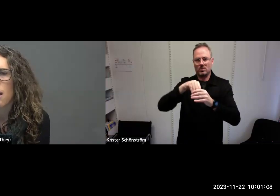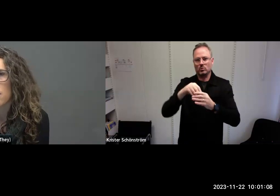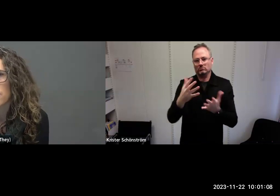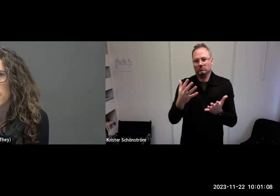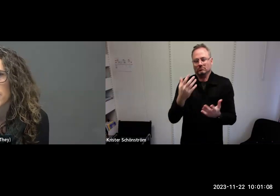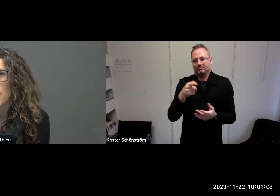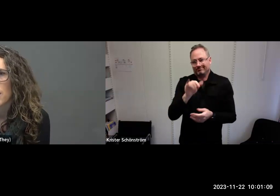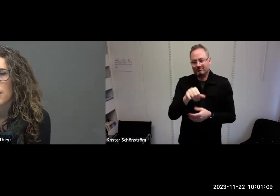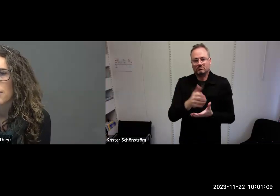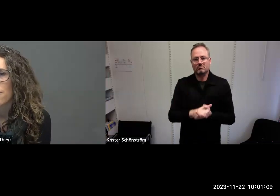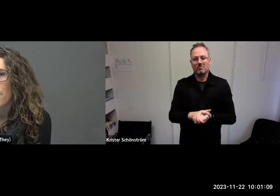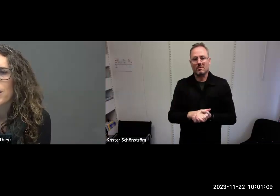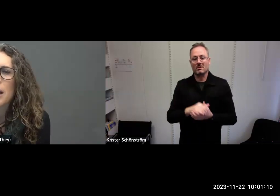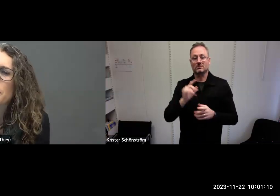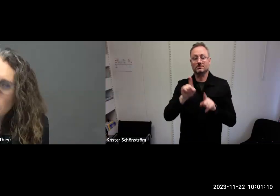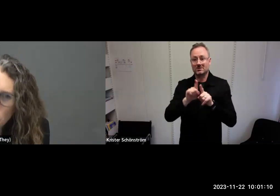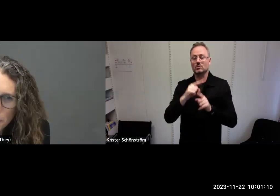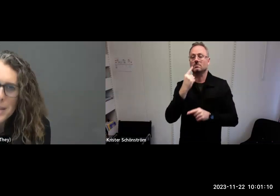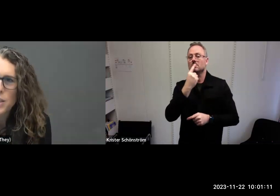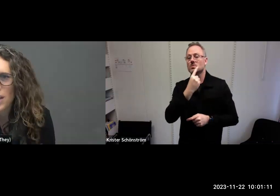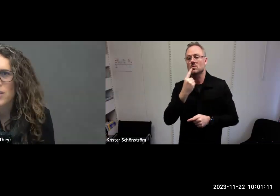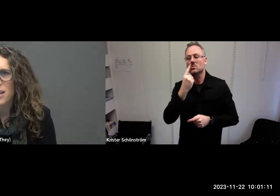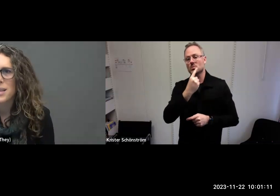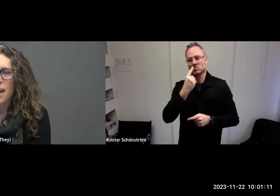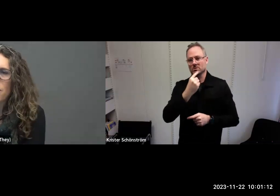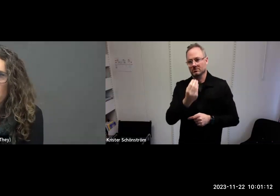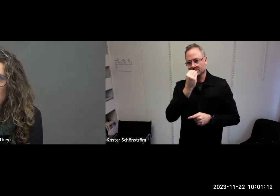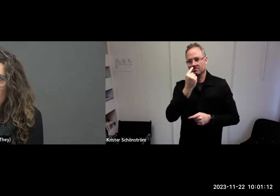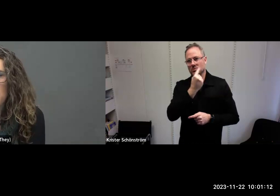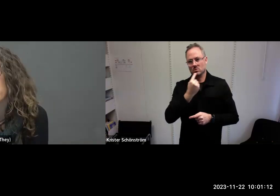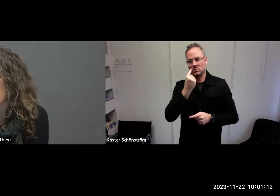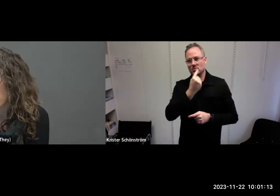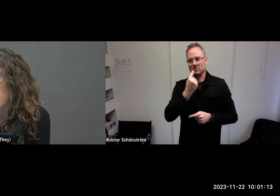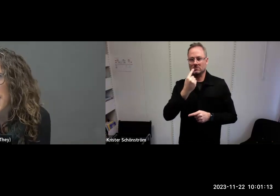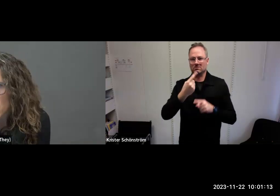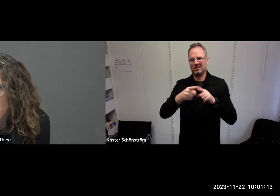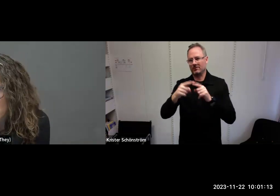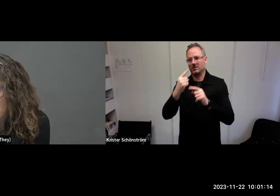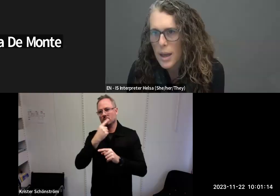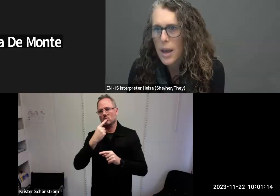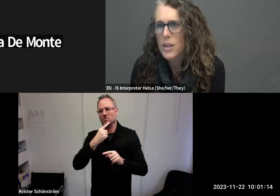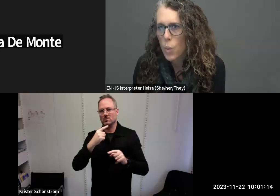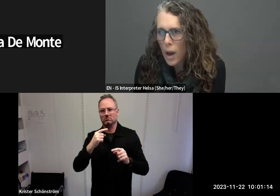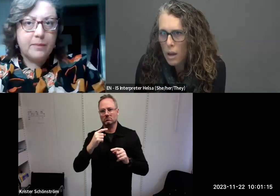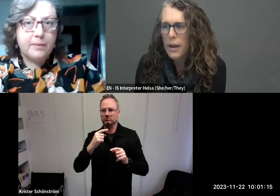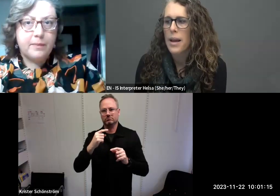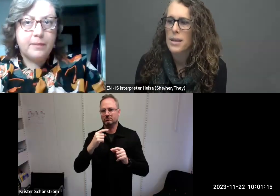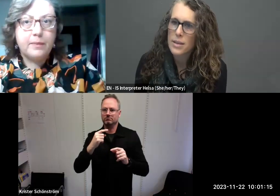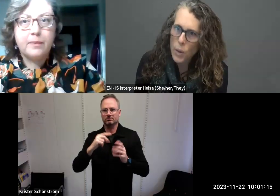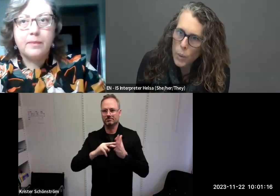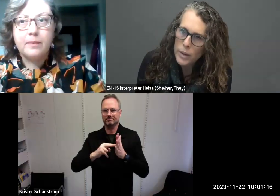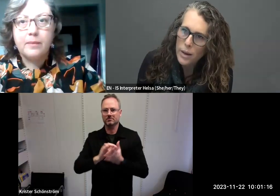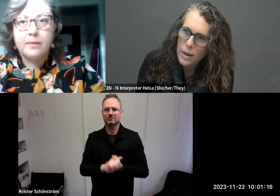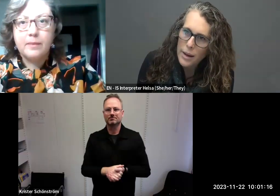terms of various types of movement. And so each of these have a different score. Maybe for non-manuals as well, it has